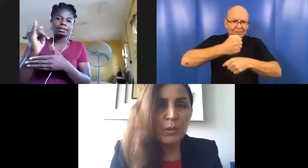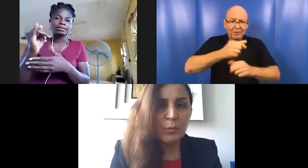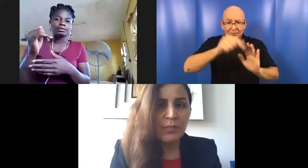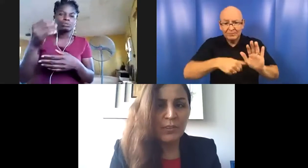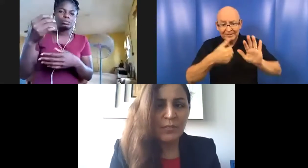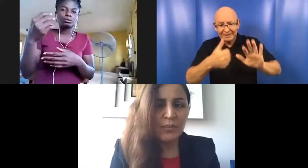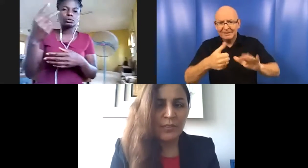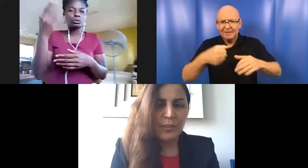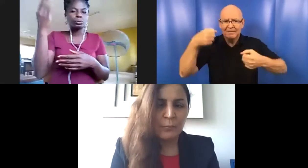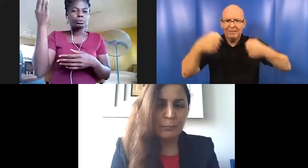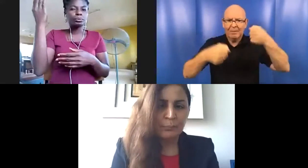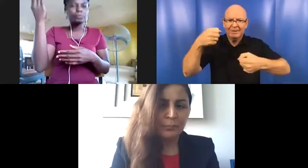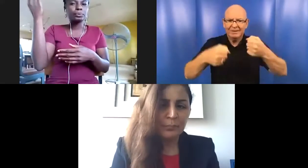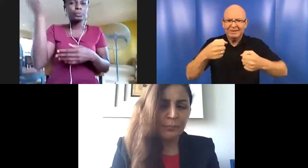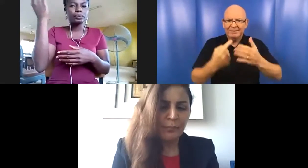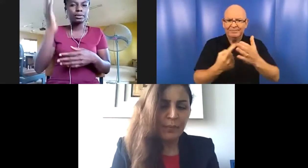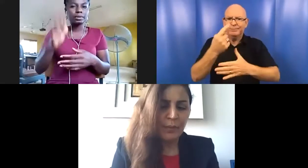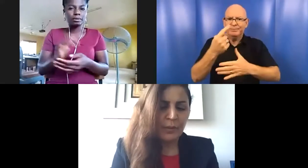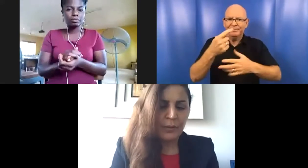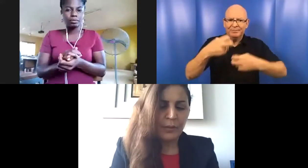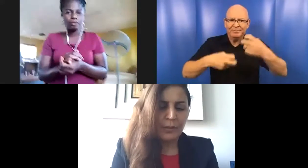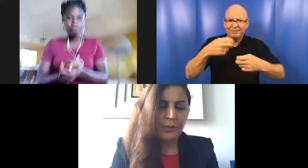no more questions,